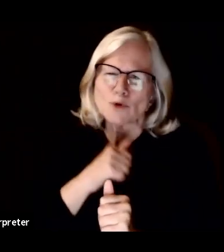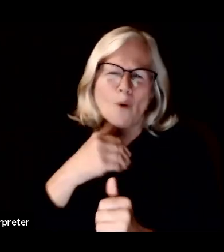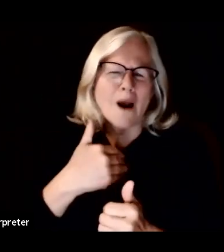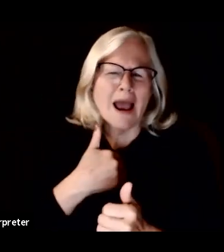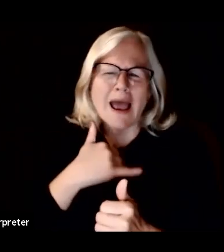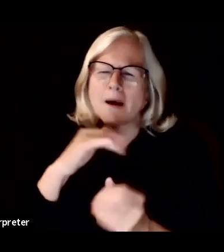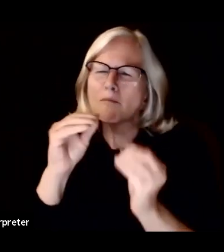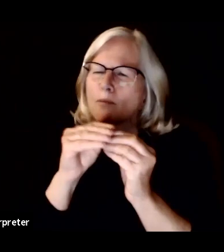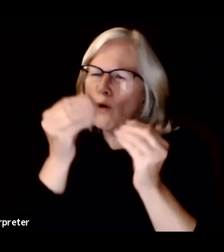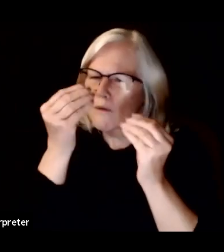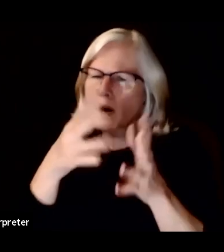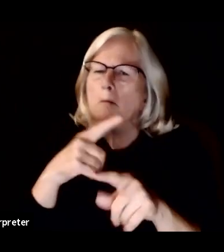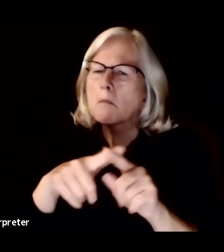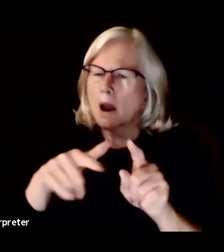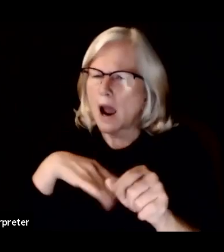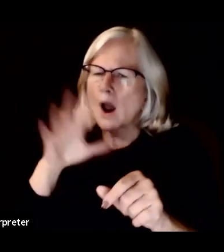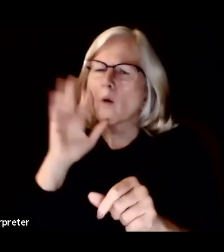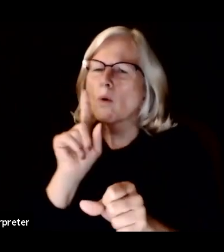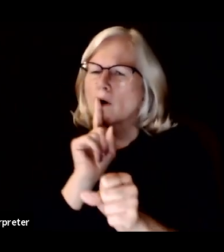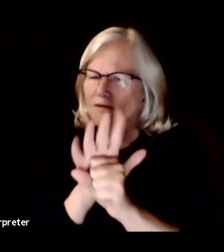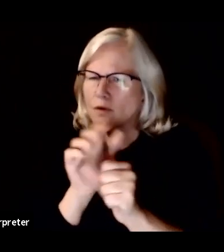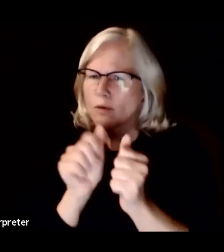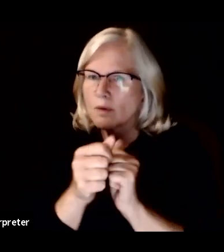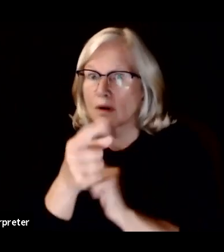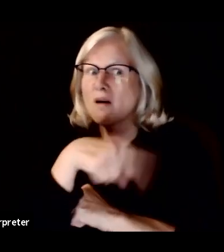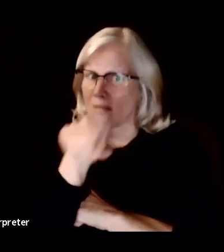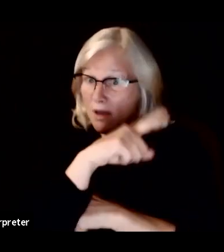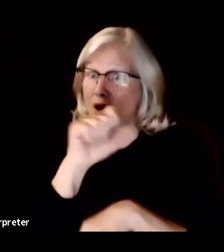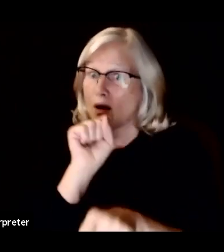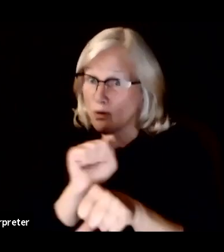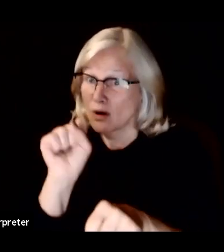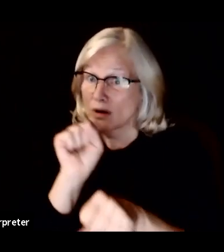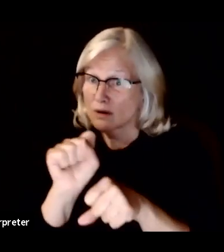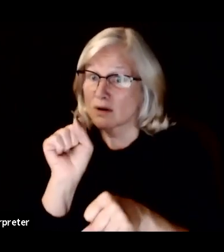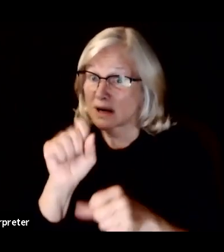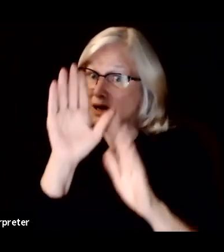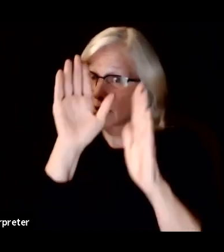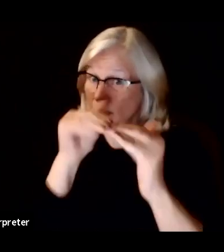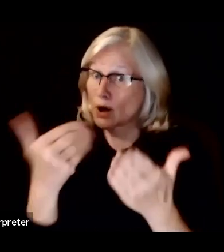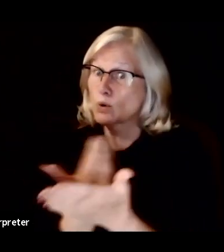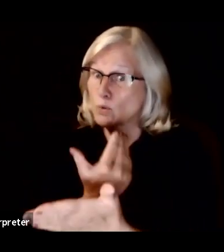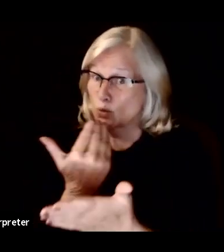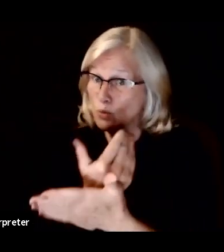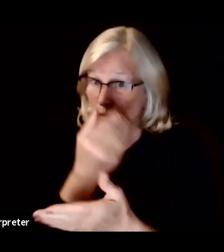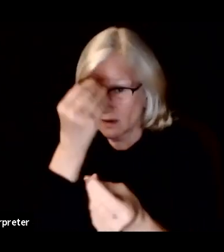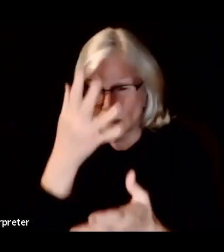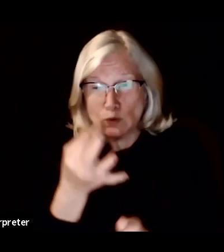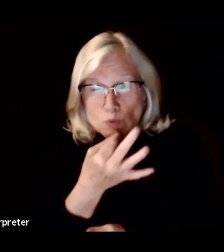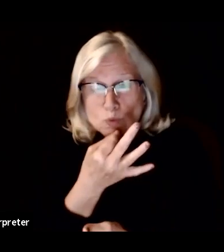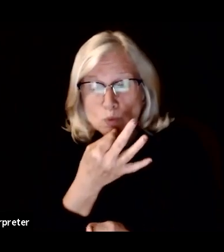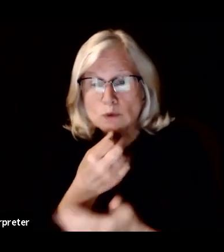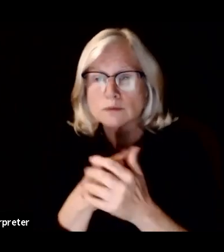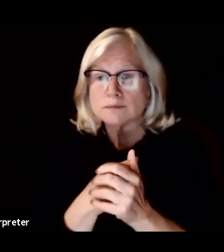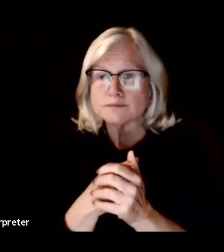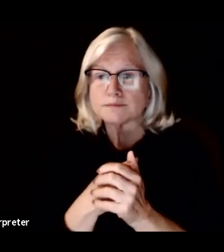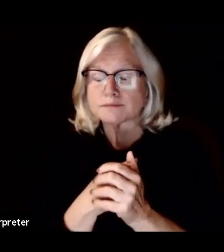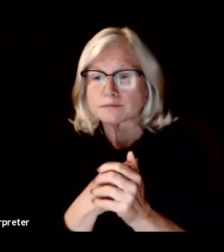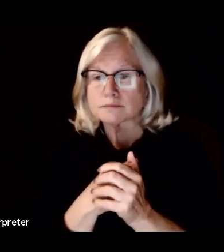work is in progress, and we are expecting an update in the fairly near future. I guess I'll just